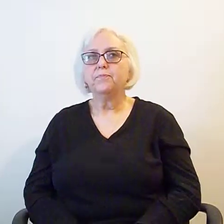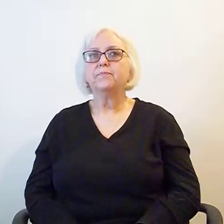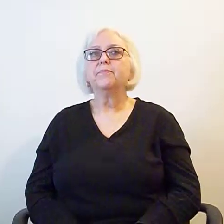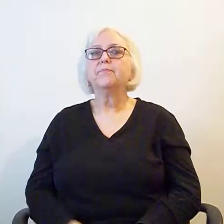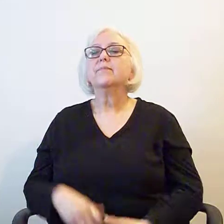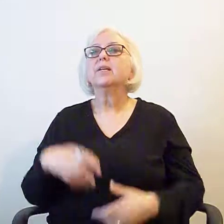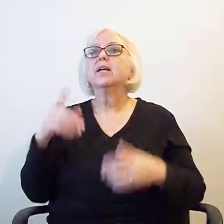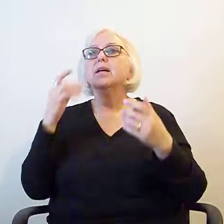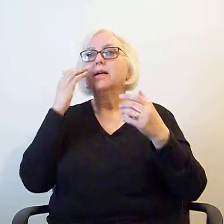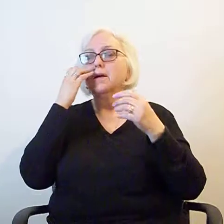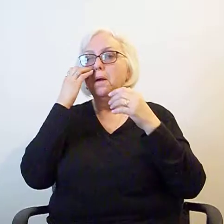Surveillance equipment,